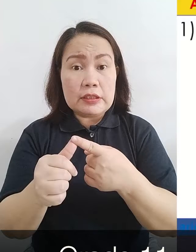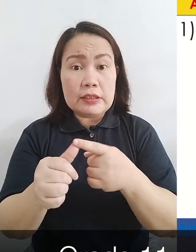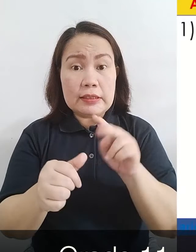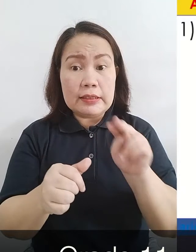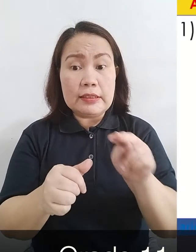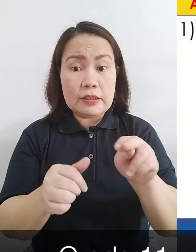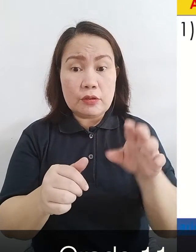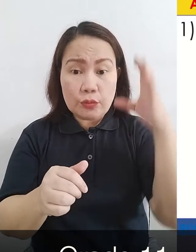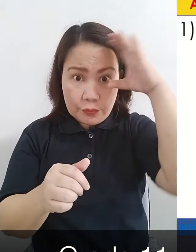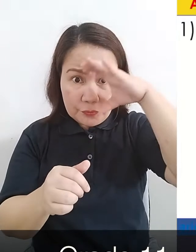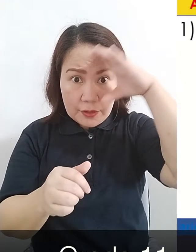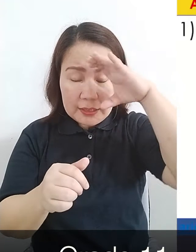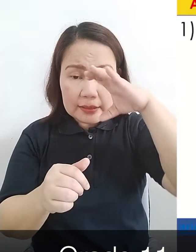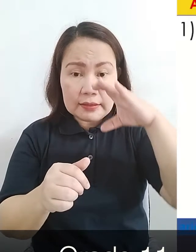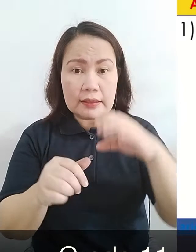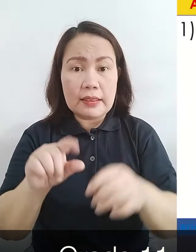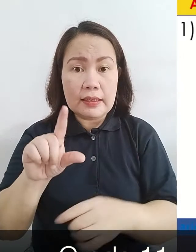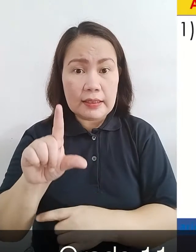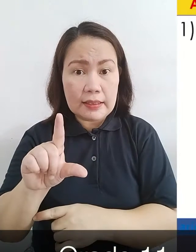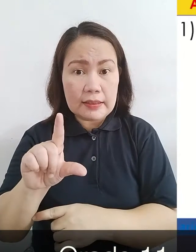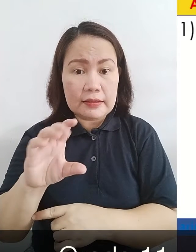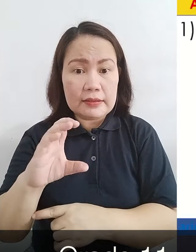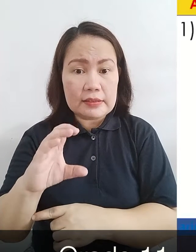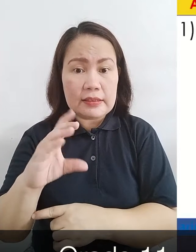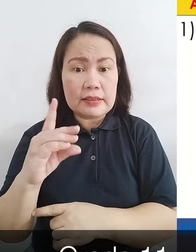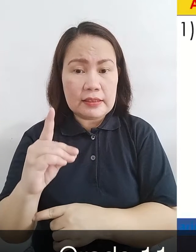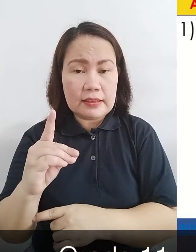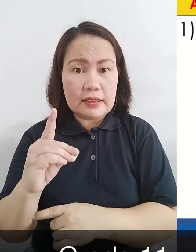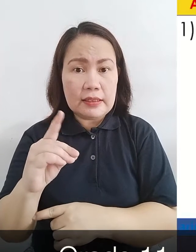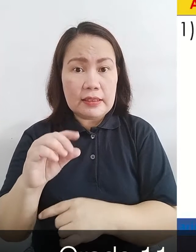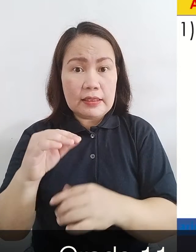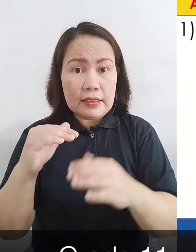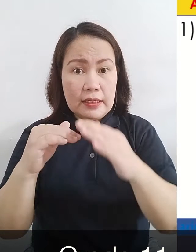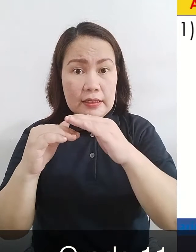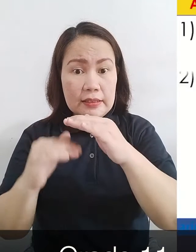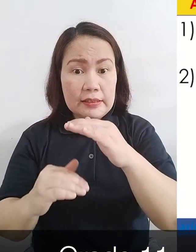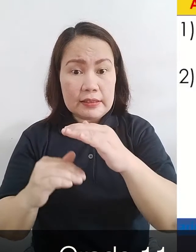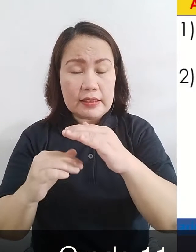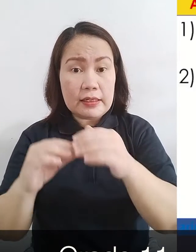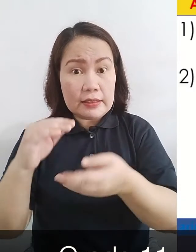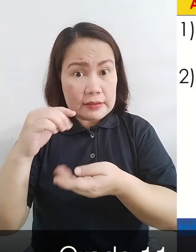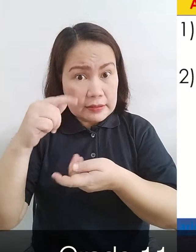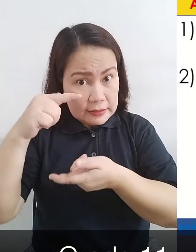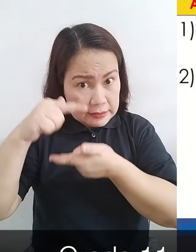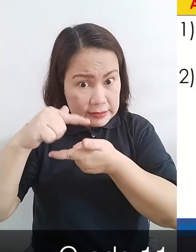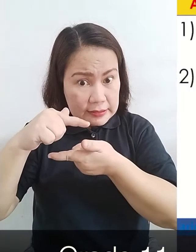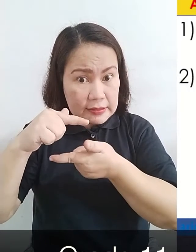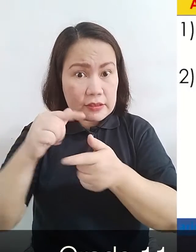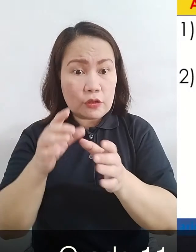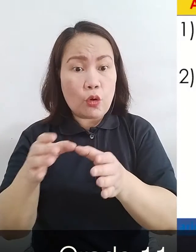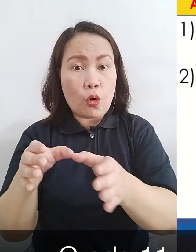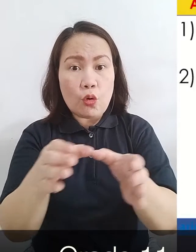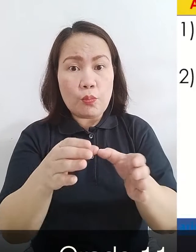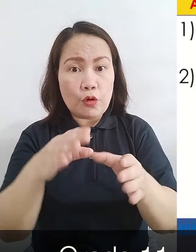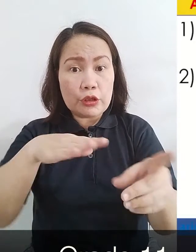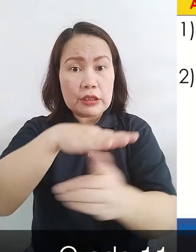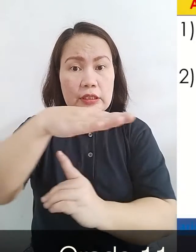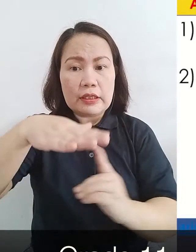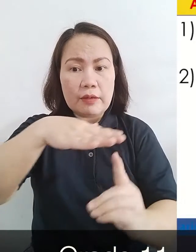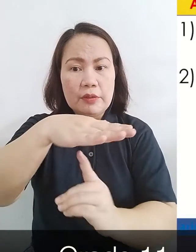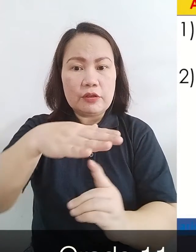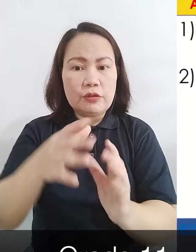yun munang unang gagawin natin. Hanapin natin yung LCD if given the fractions. We write the fraction